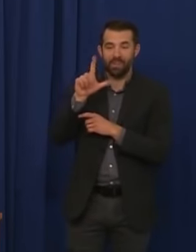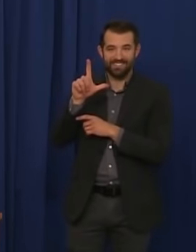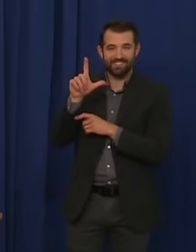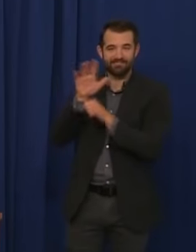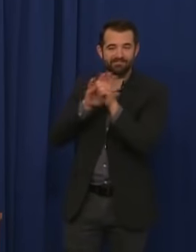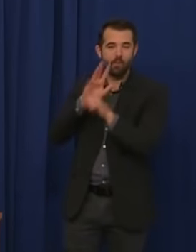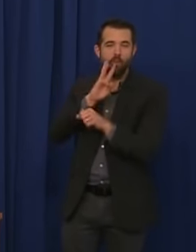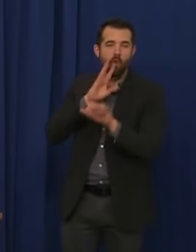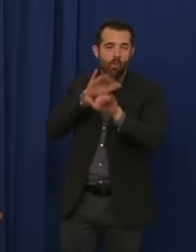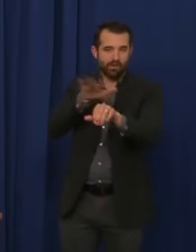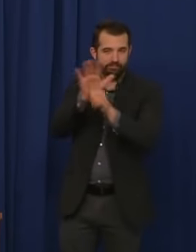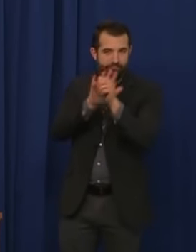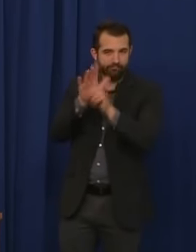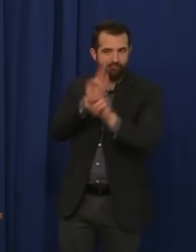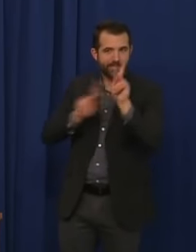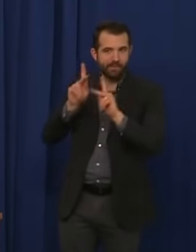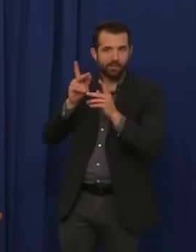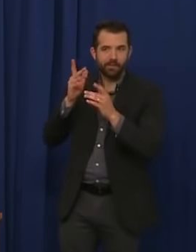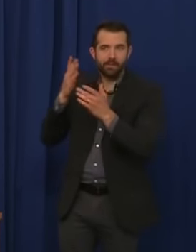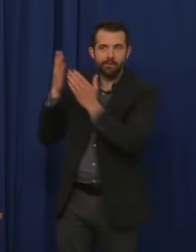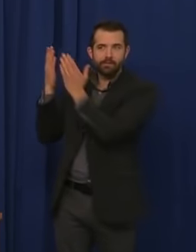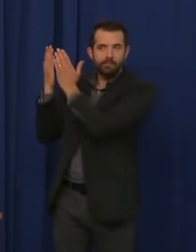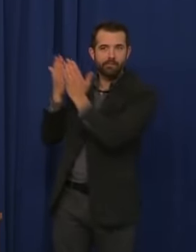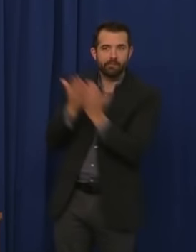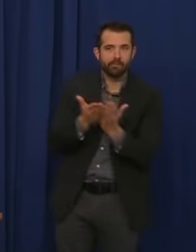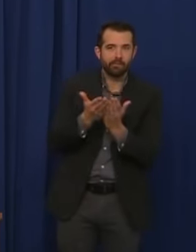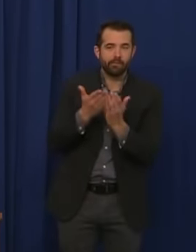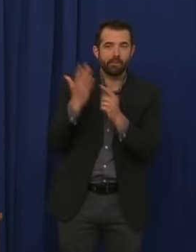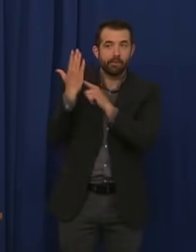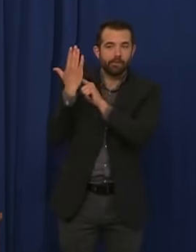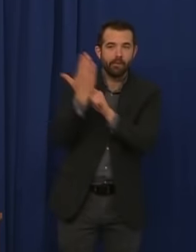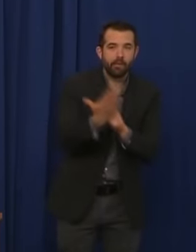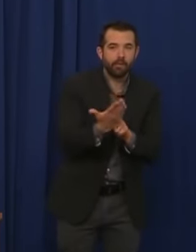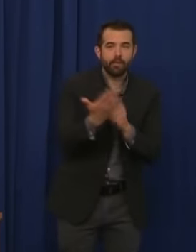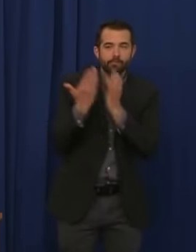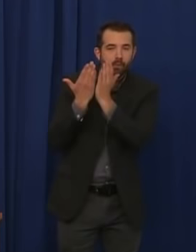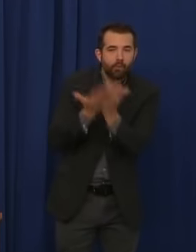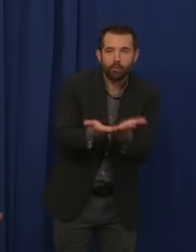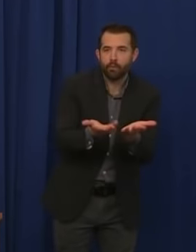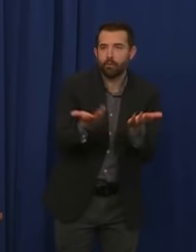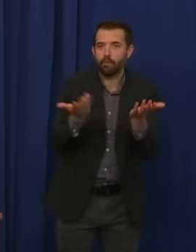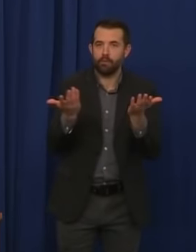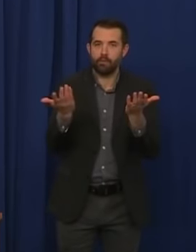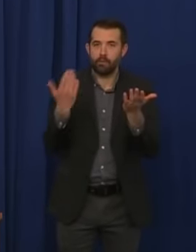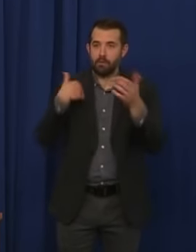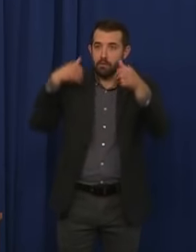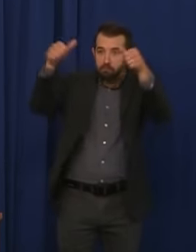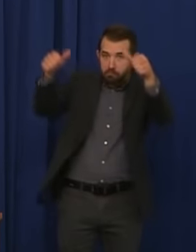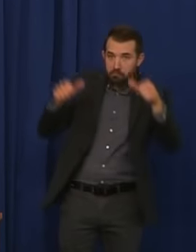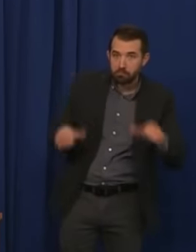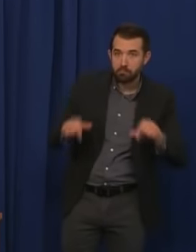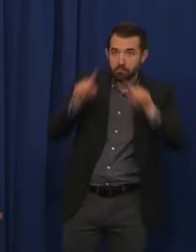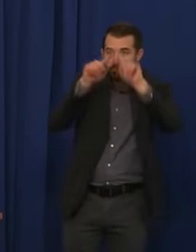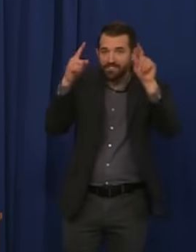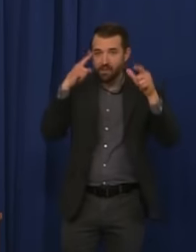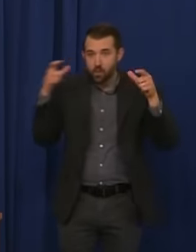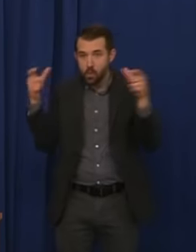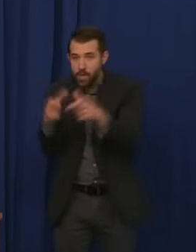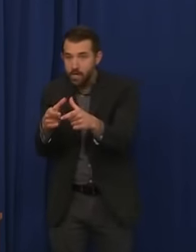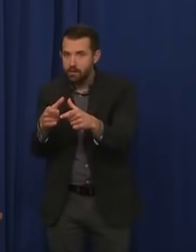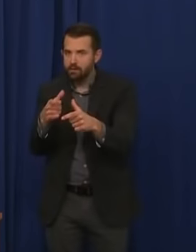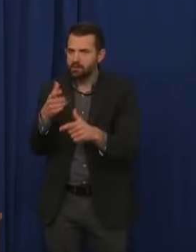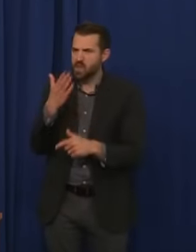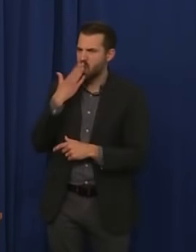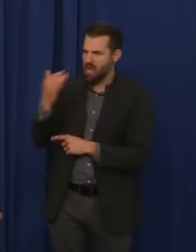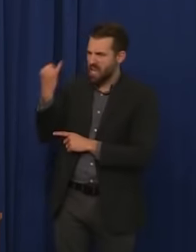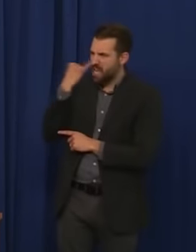driving in or flying in about the quarantine mandate. Yeah, I think it's a great suggestion to put some signage in some of these marinas. We hadn't